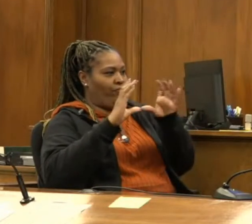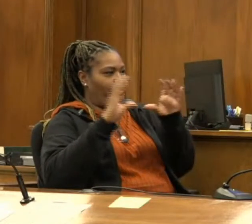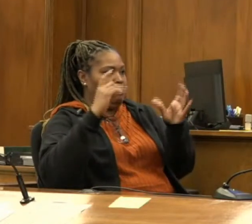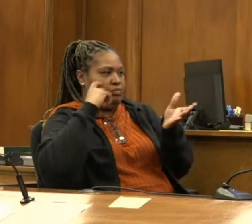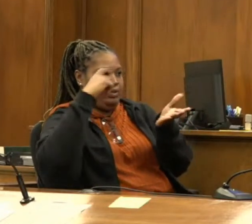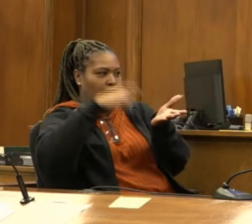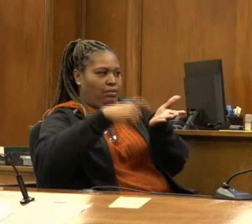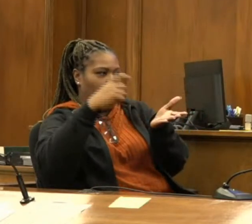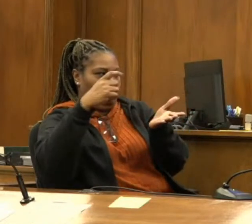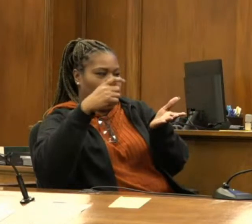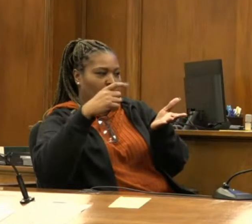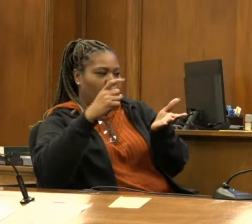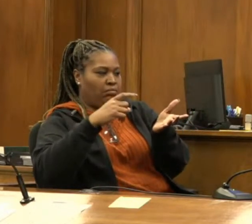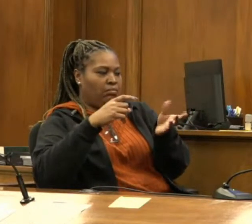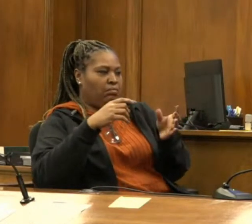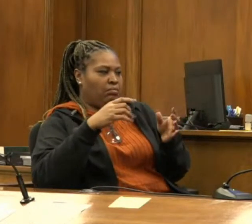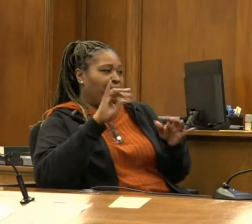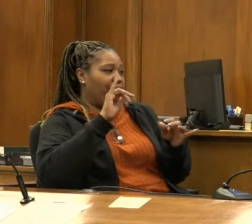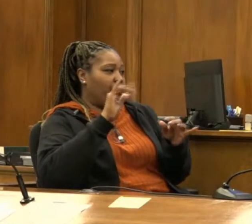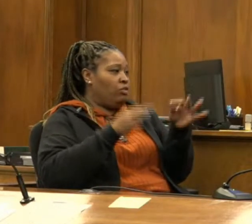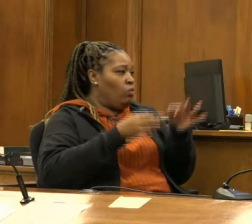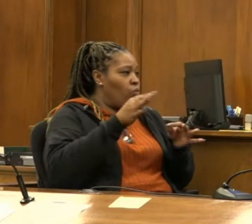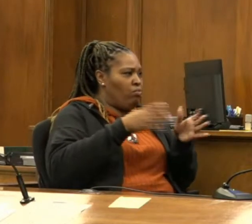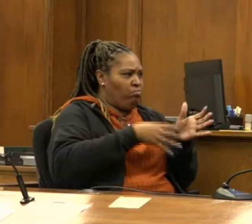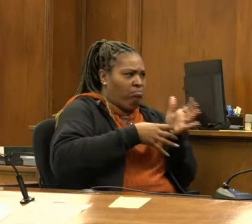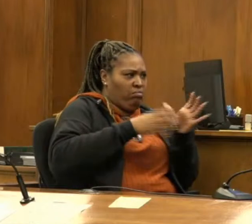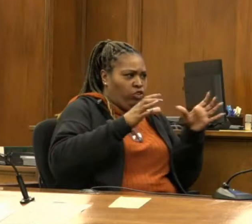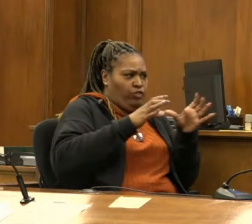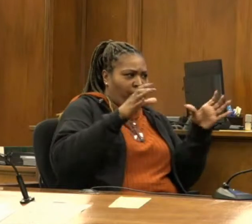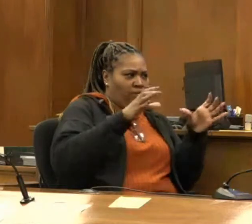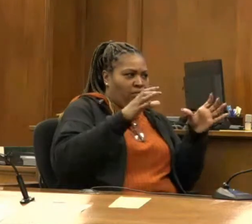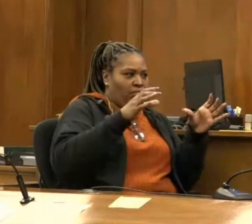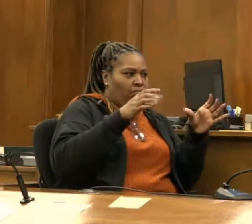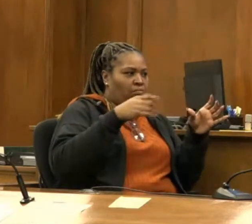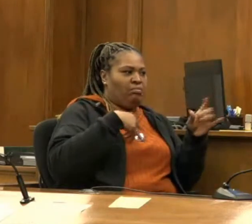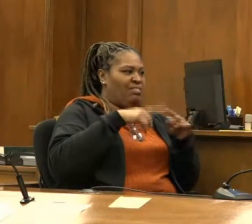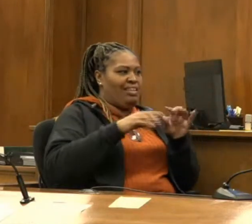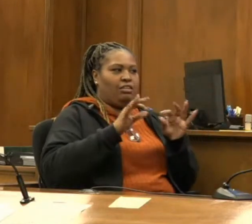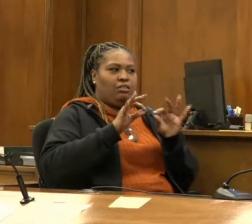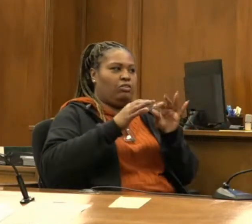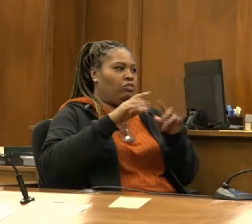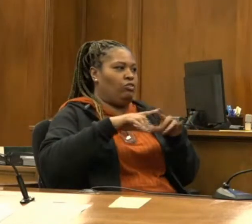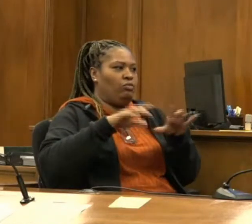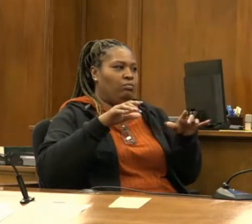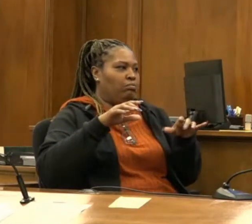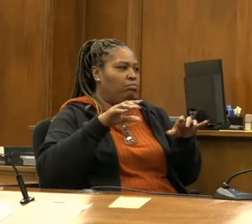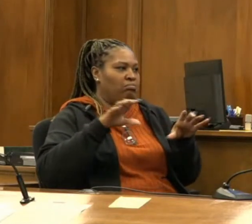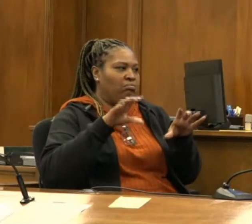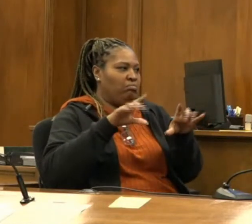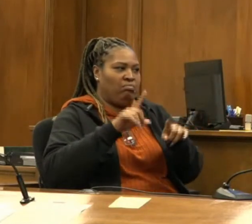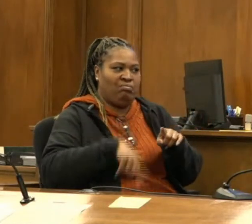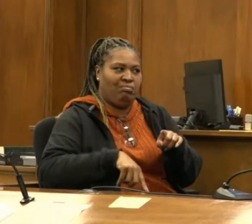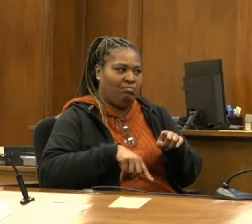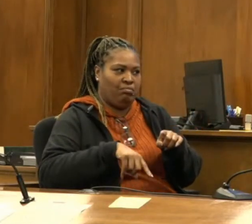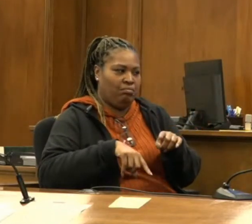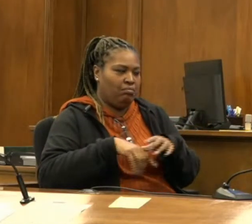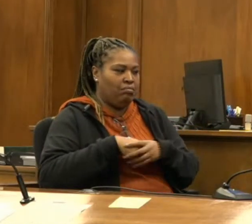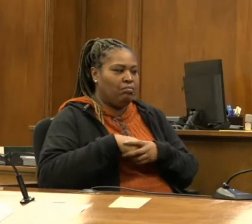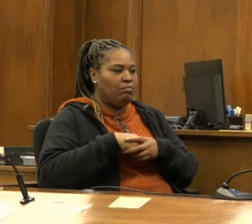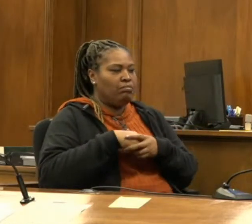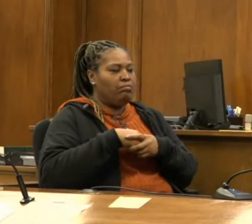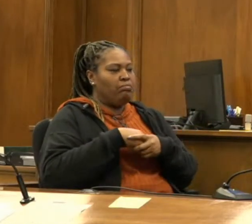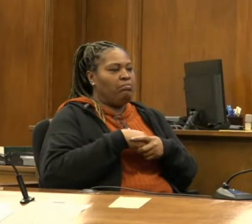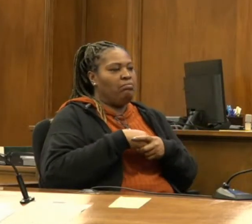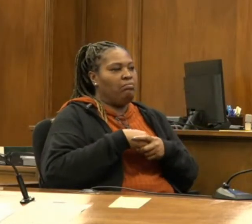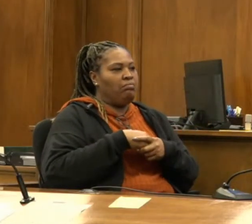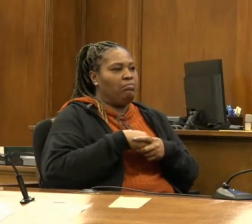Yeah, I have to take that test in order to be recognized as certified by RID. So I don't interpret